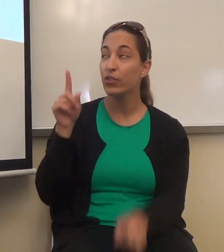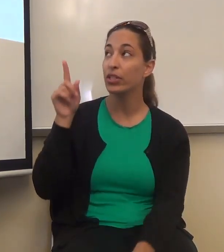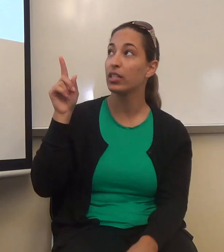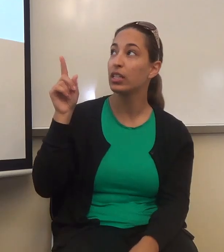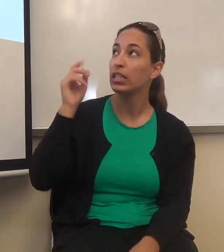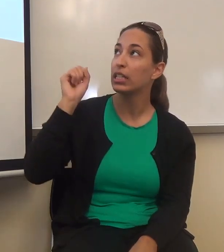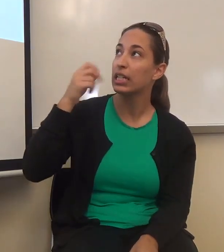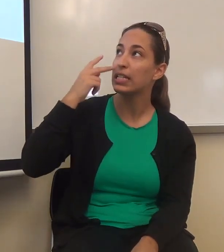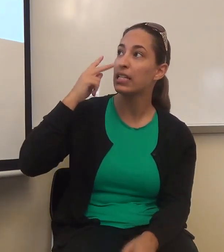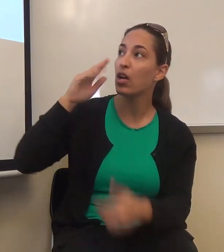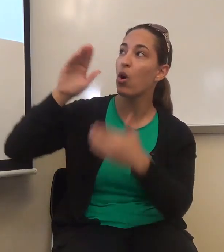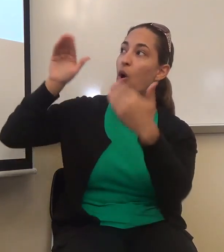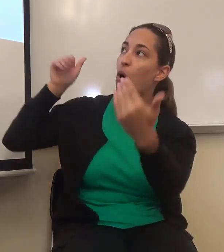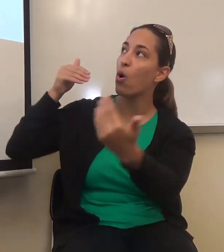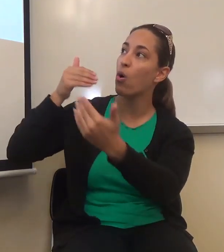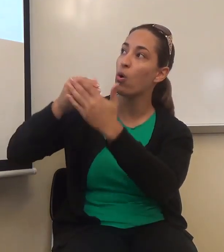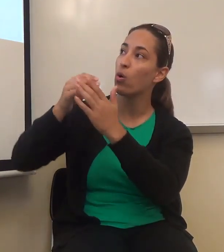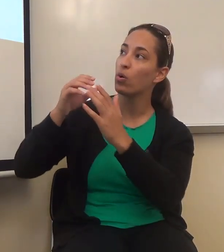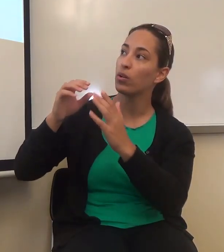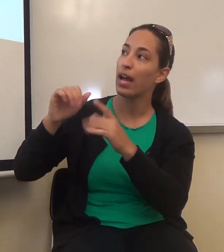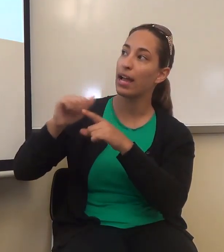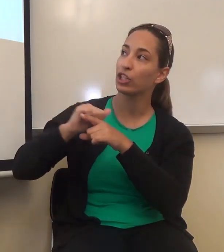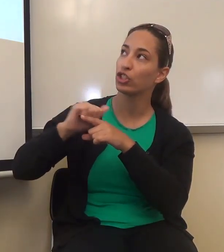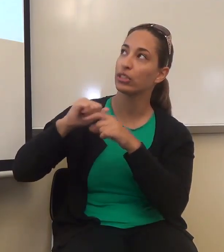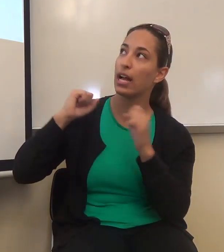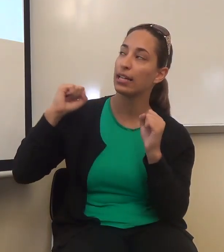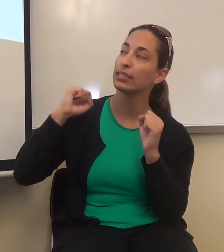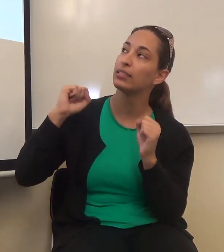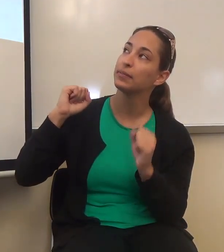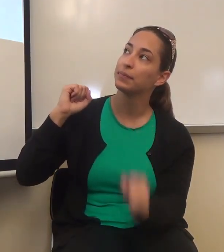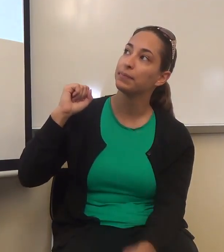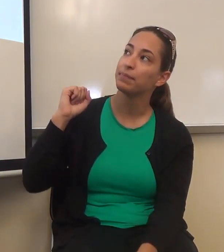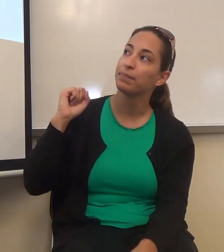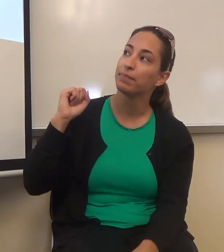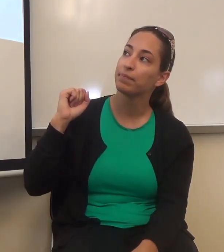whole exercise here, is that